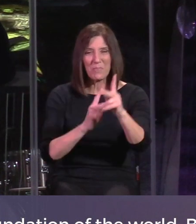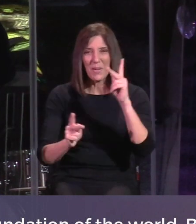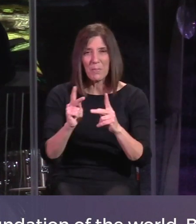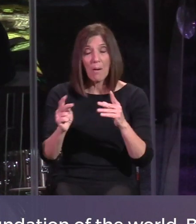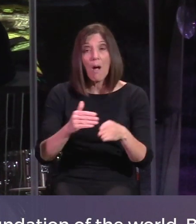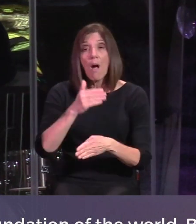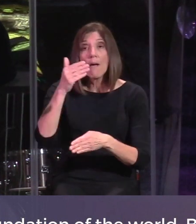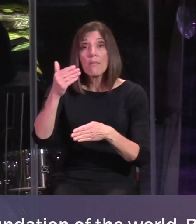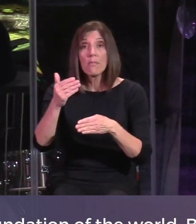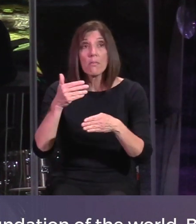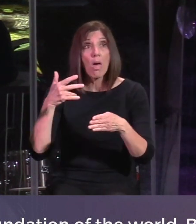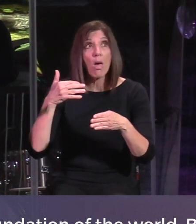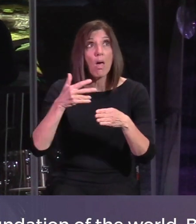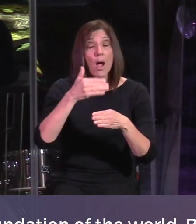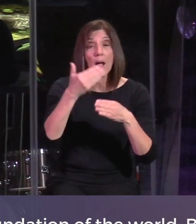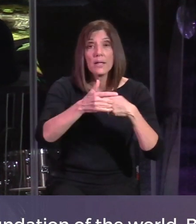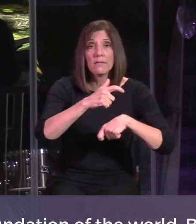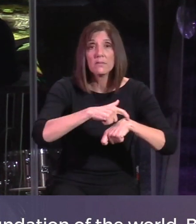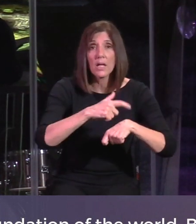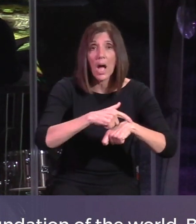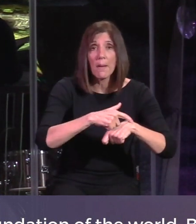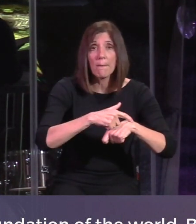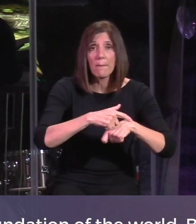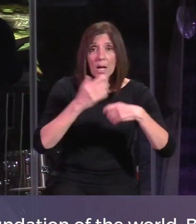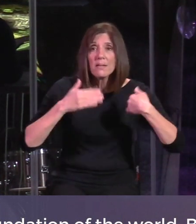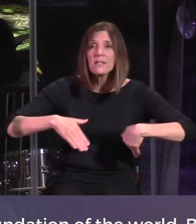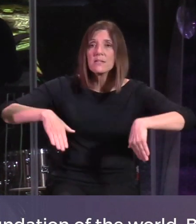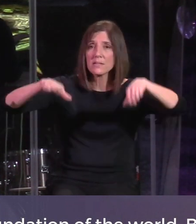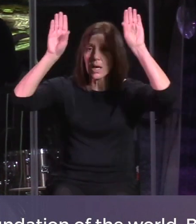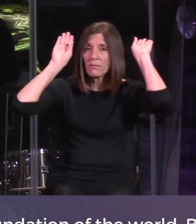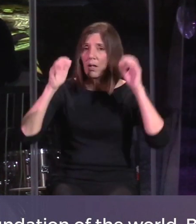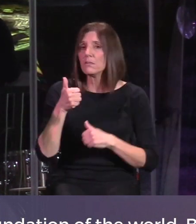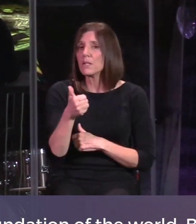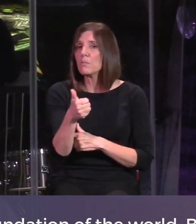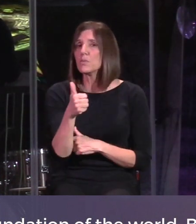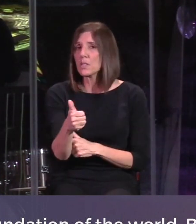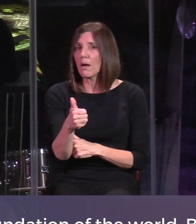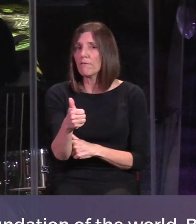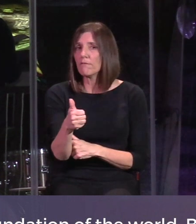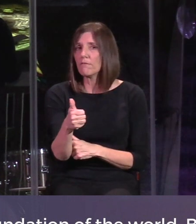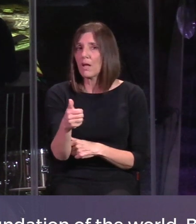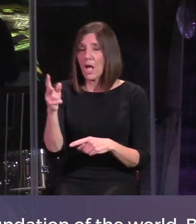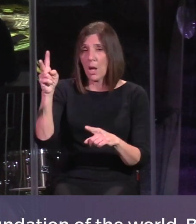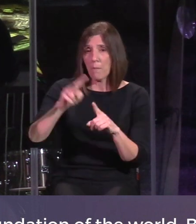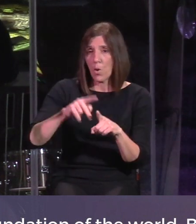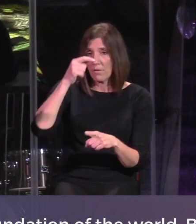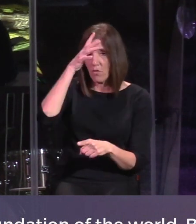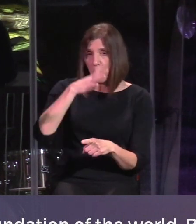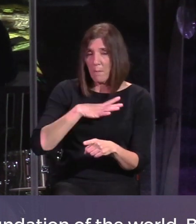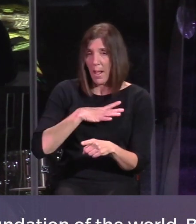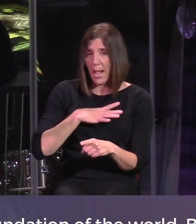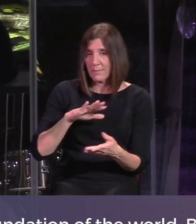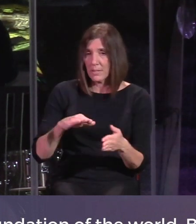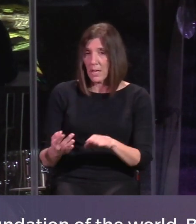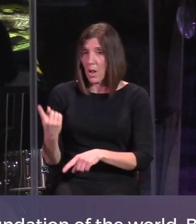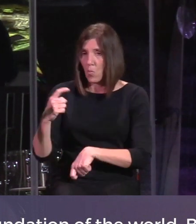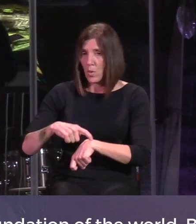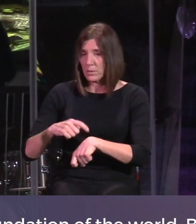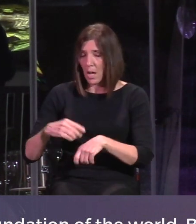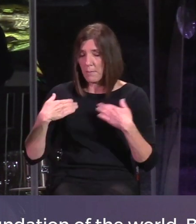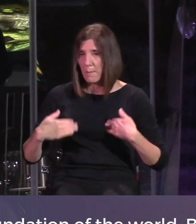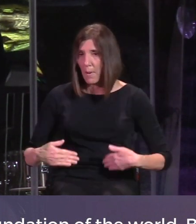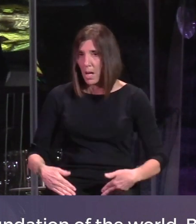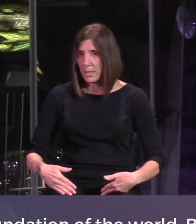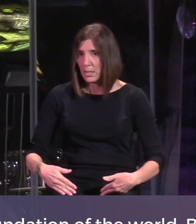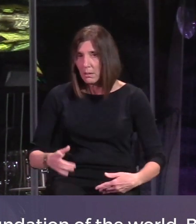by the sacrifice of himself. And just as it is appointed for man to die once, and after that comes judgment,